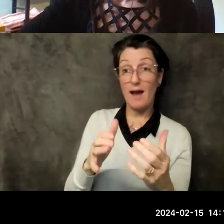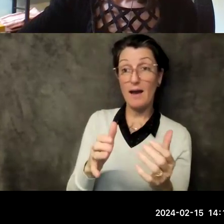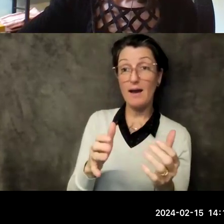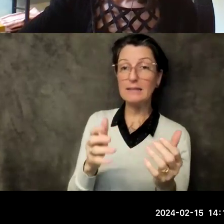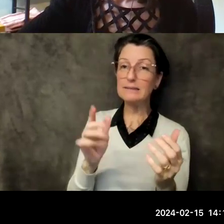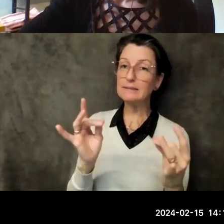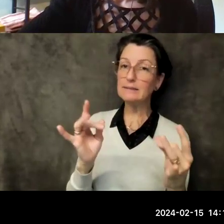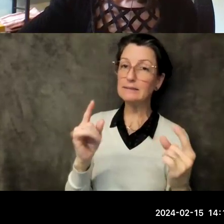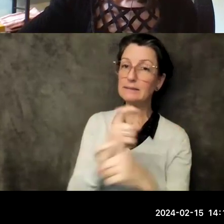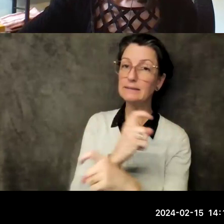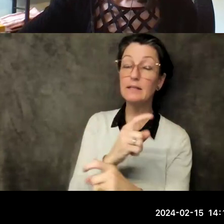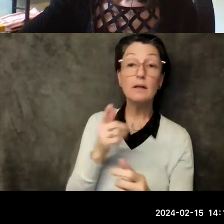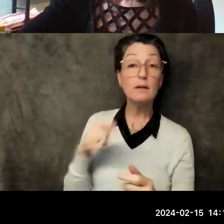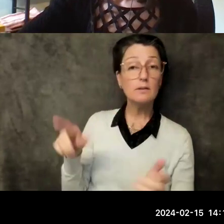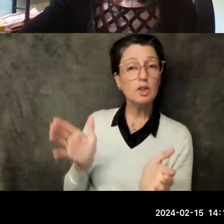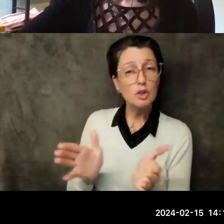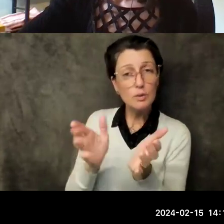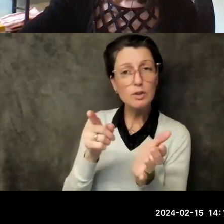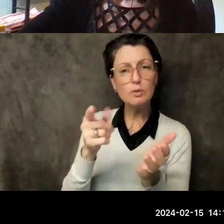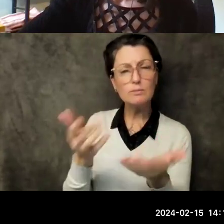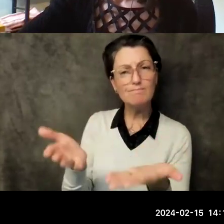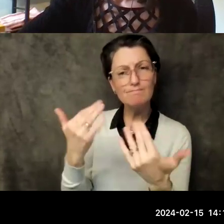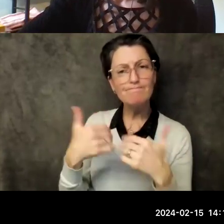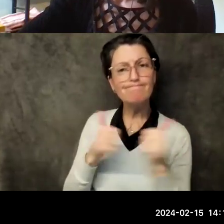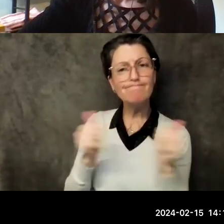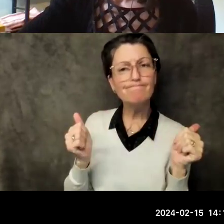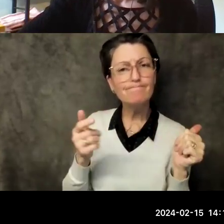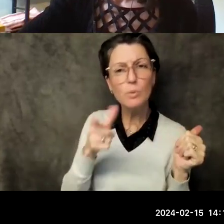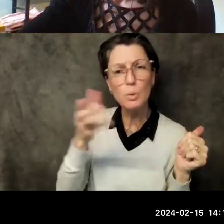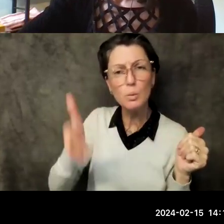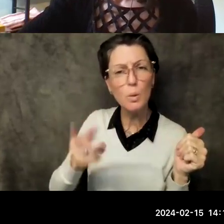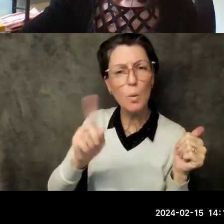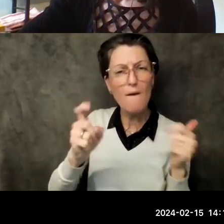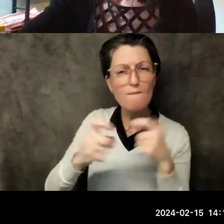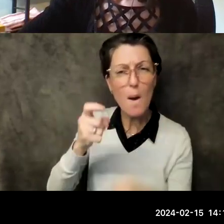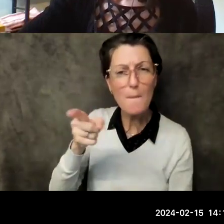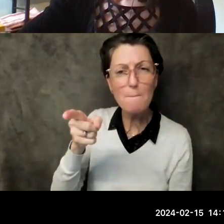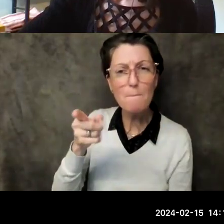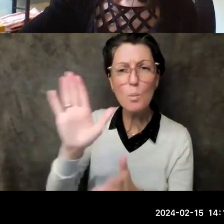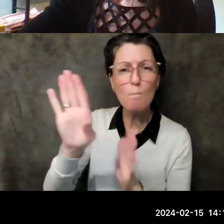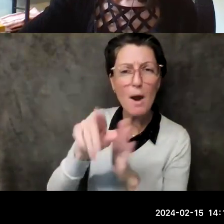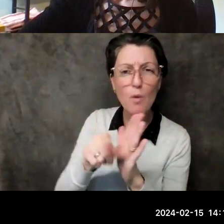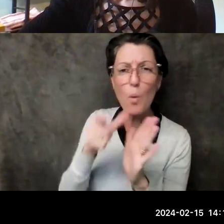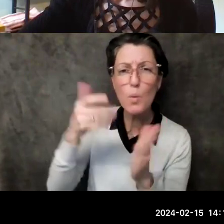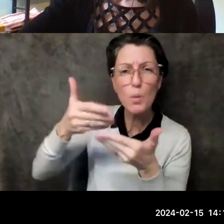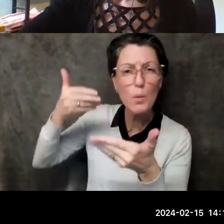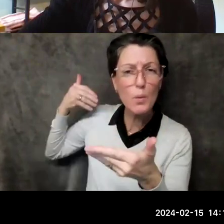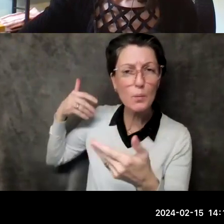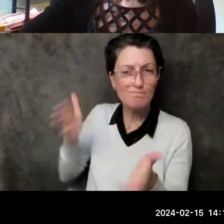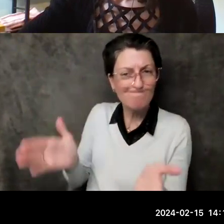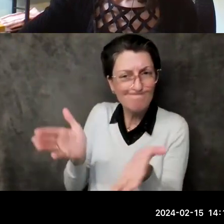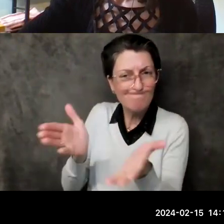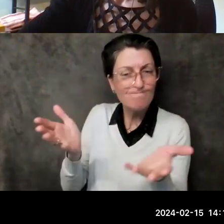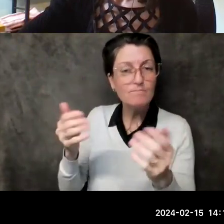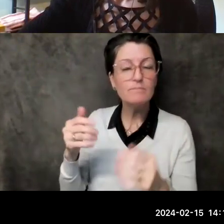encouraged to talk about where you come from. You're encouraged to bring that in, and it sometimes will